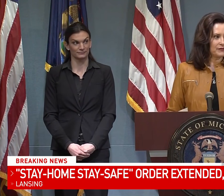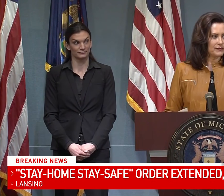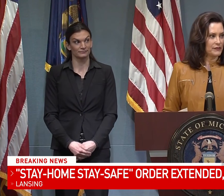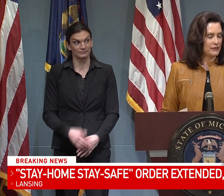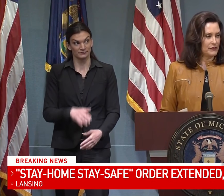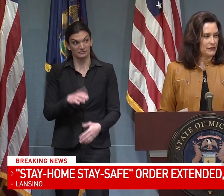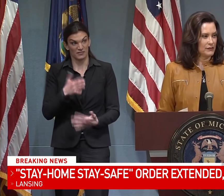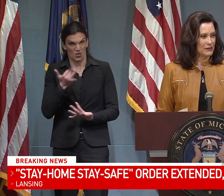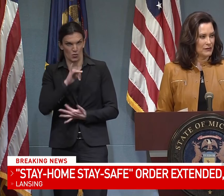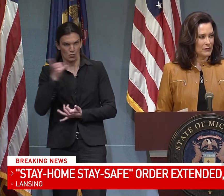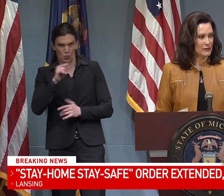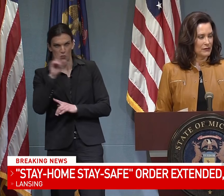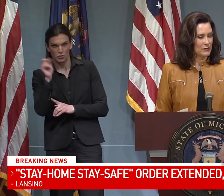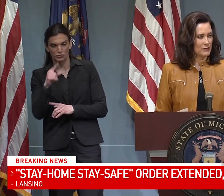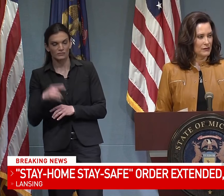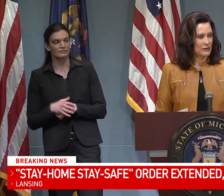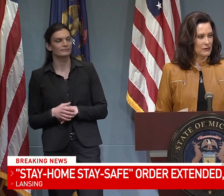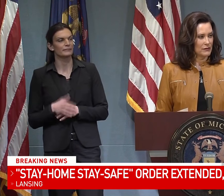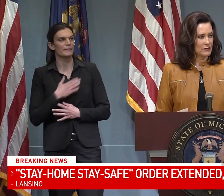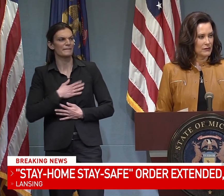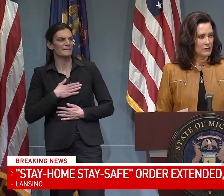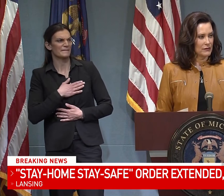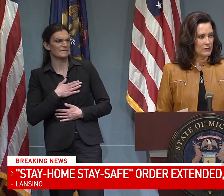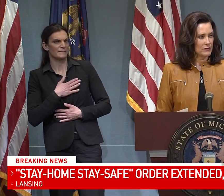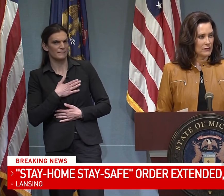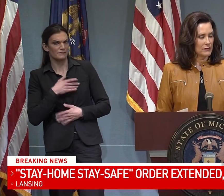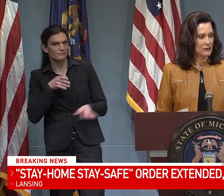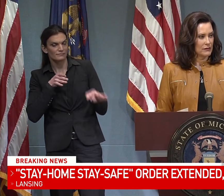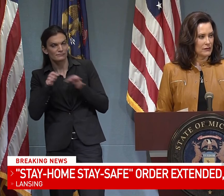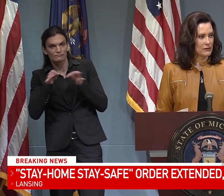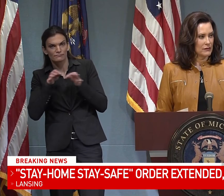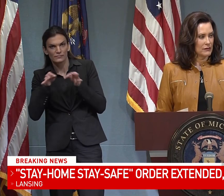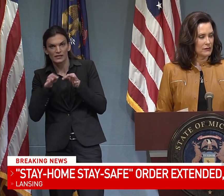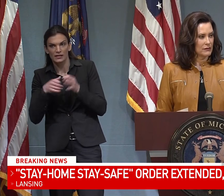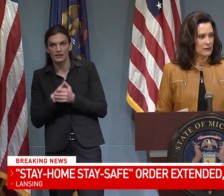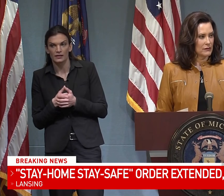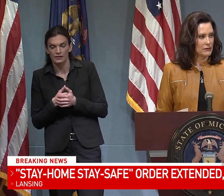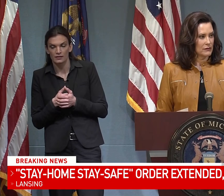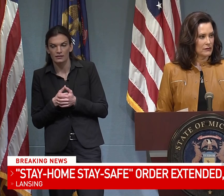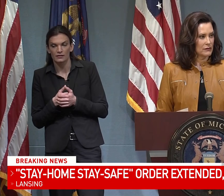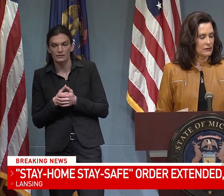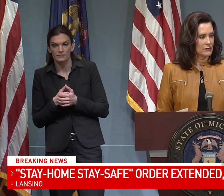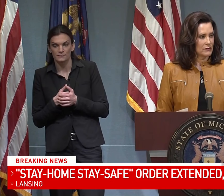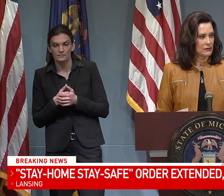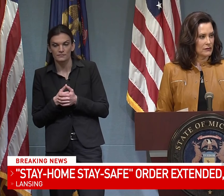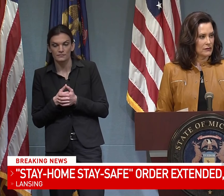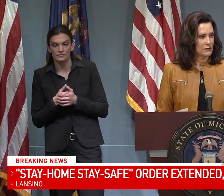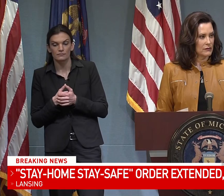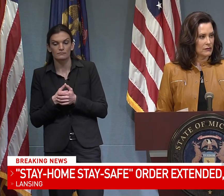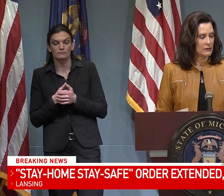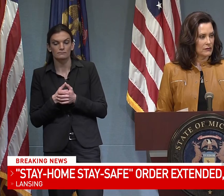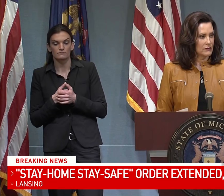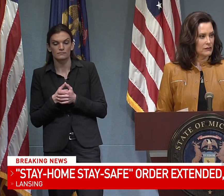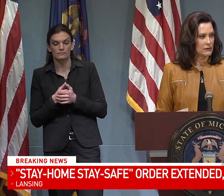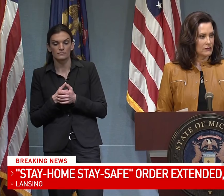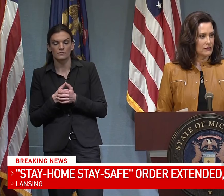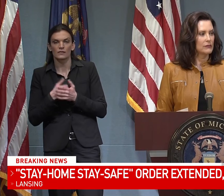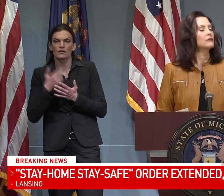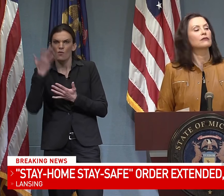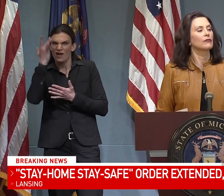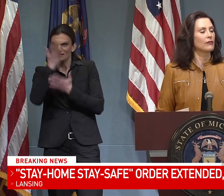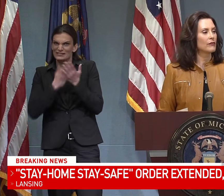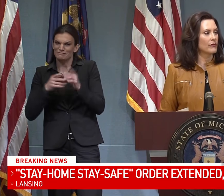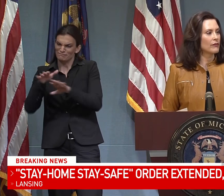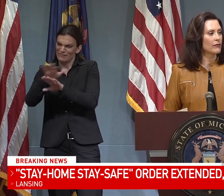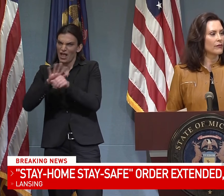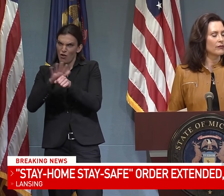Governor, can you explain why not open parts of the state up quicker than others? You mentioned the regions